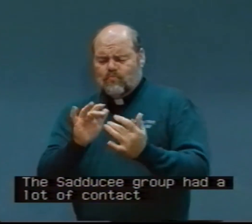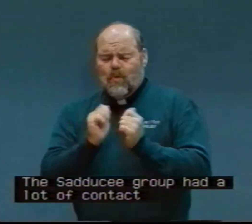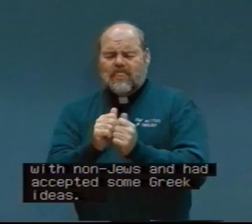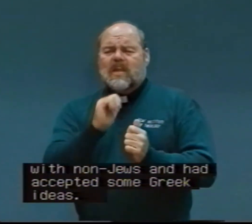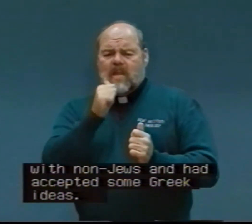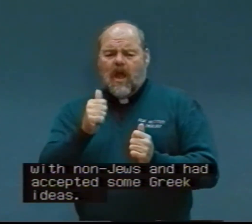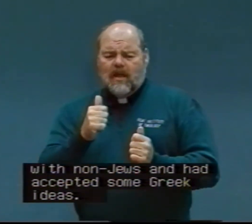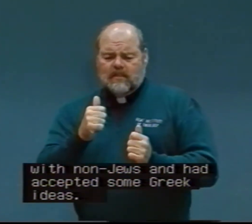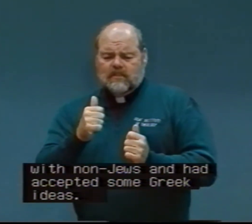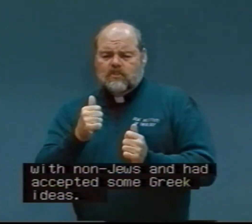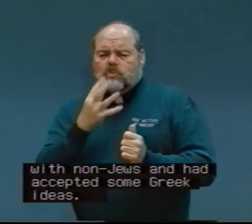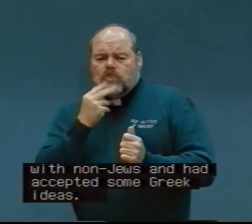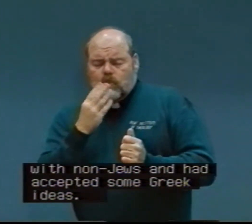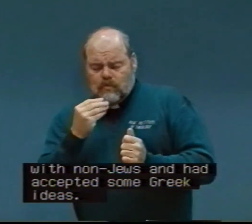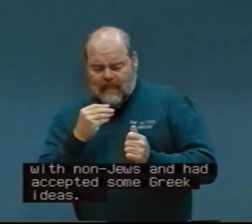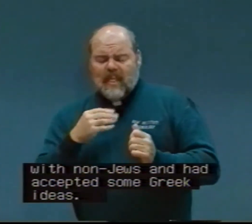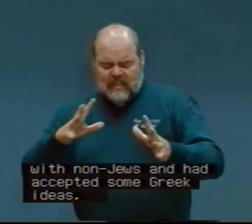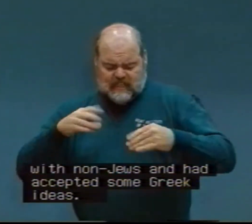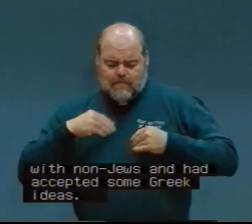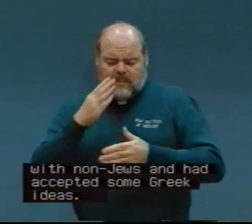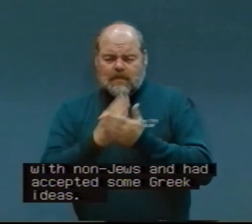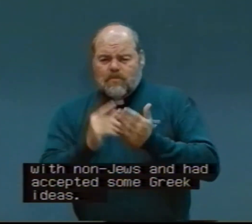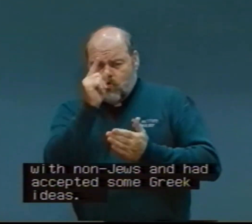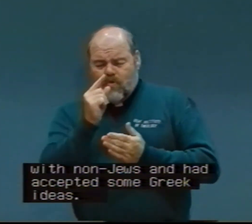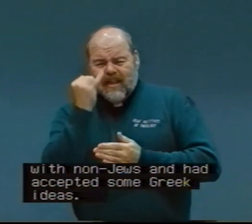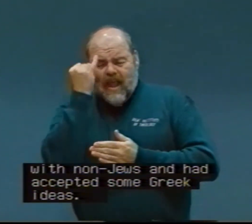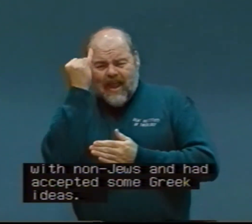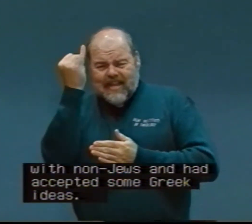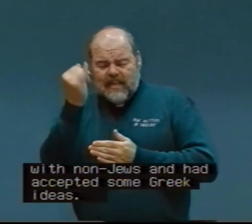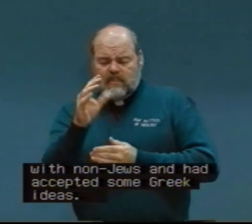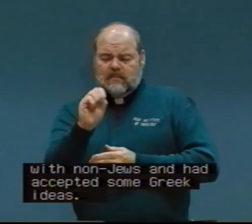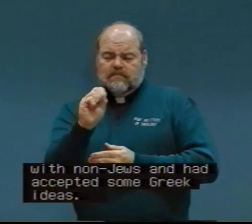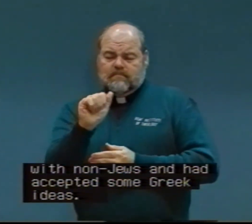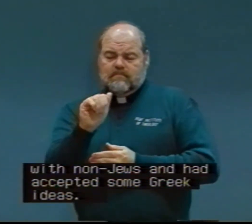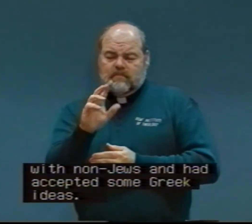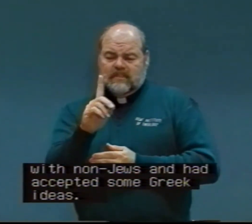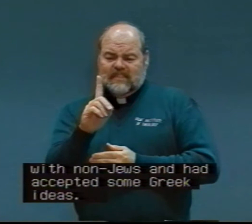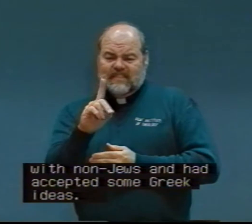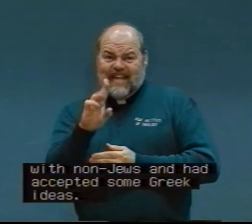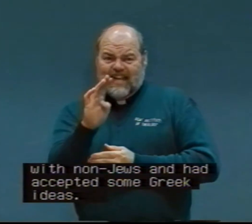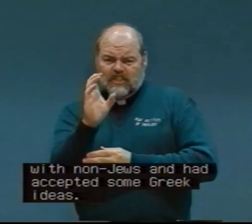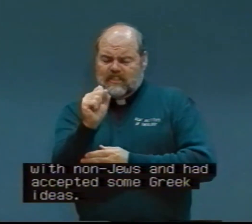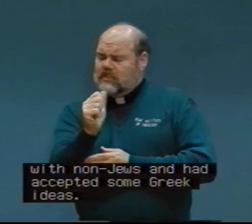contact with non-Jews and had accepted some Greek ideas.